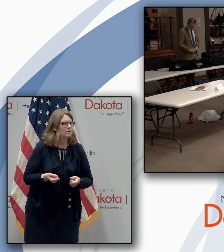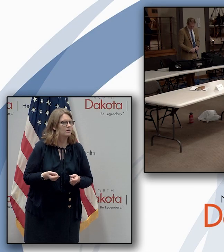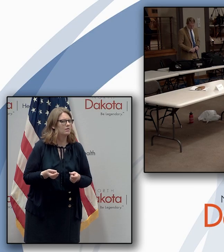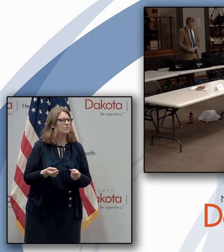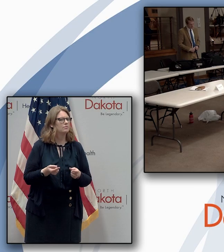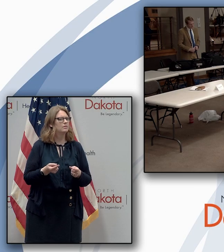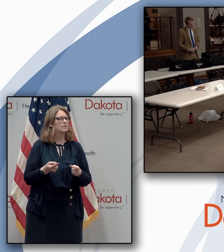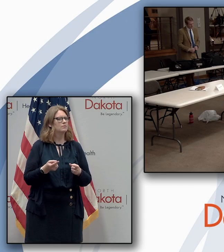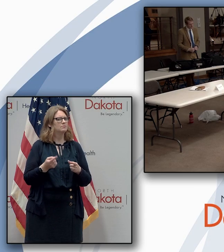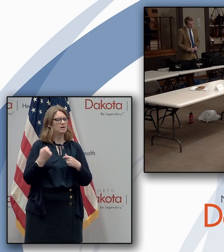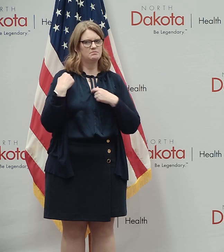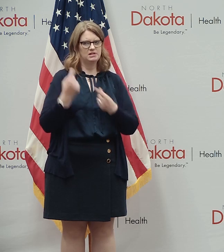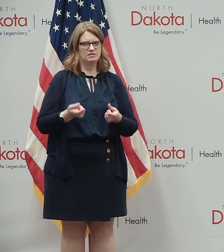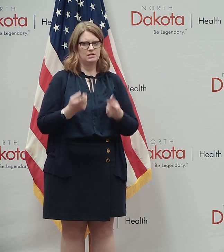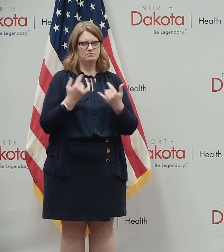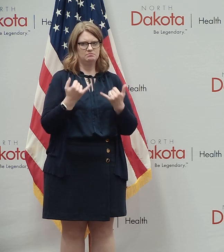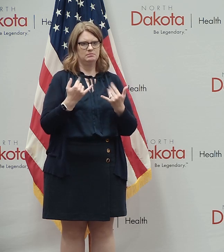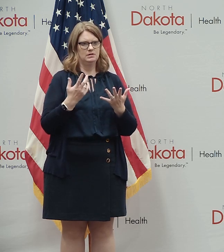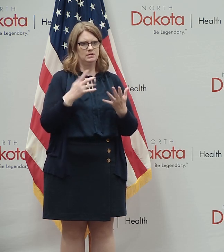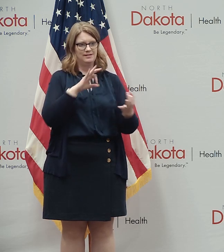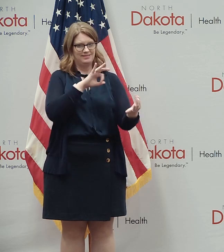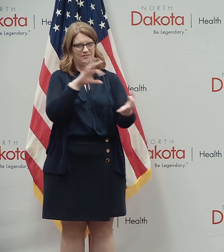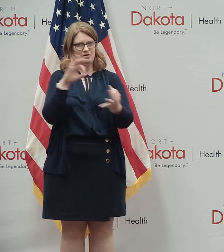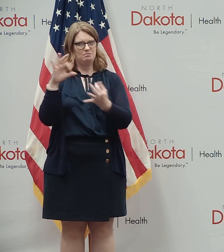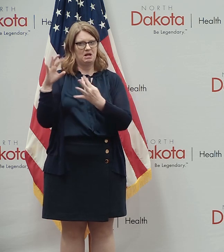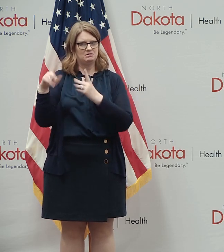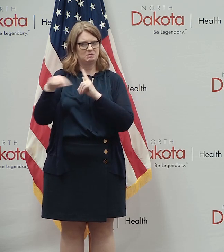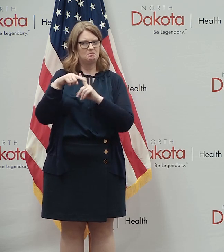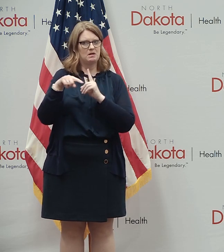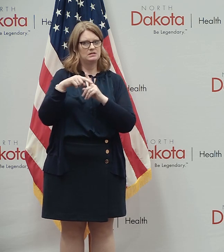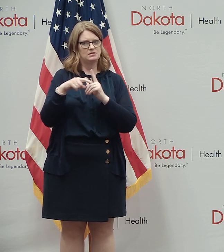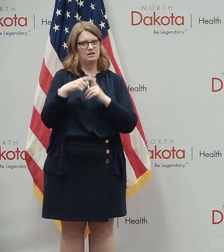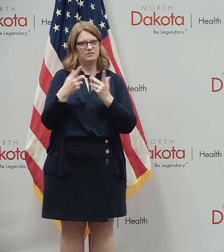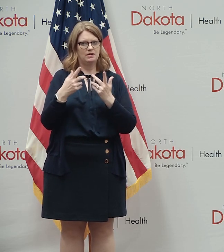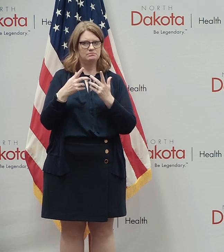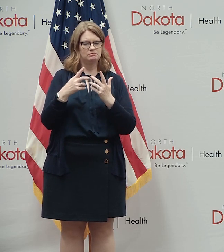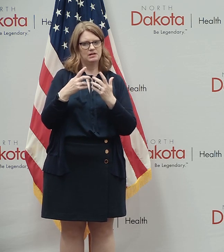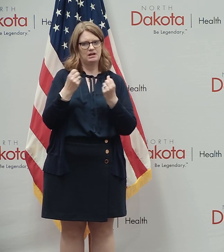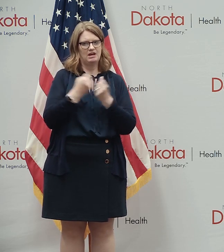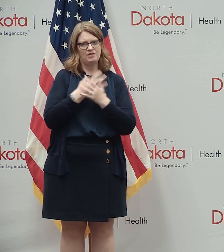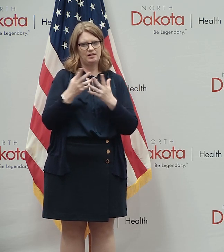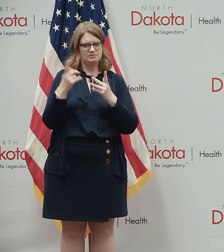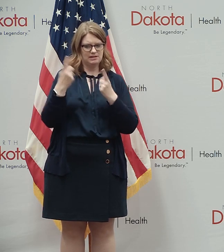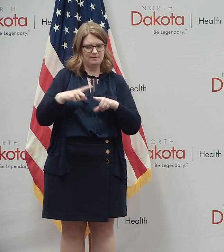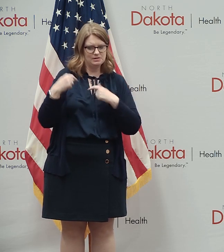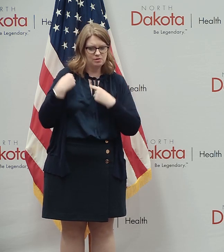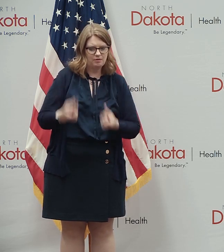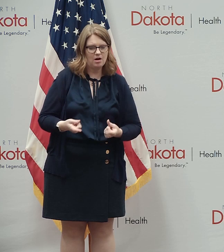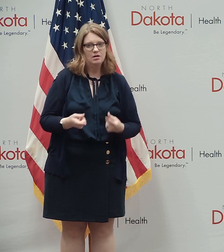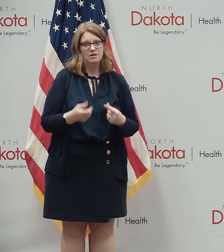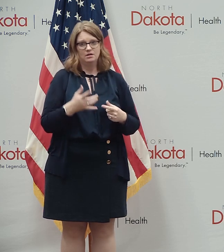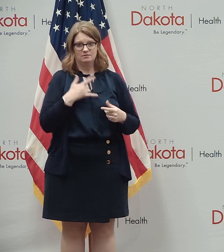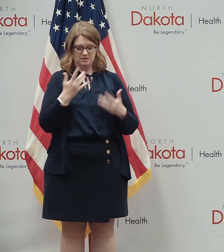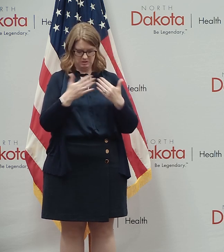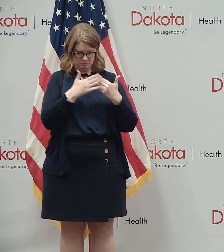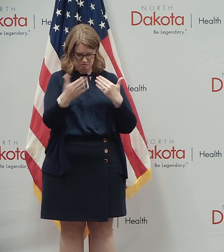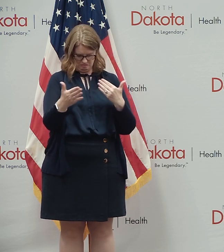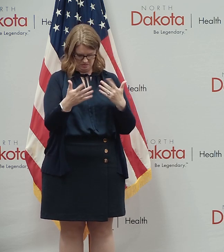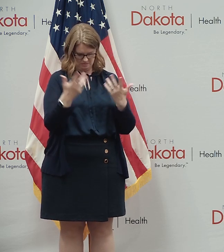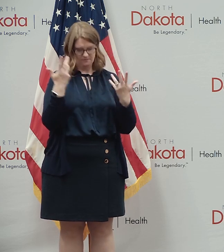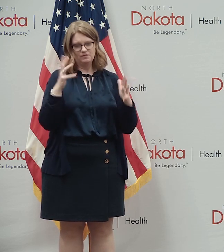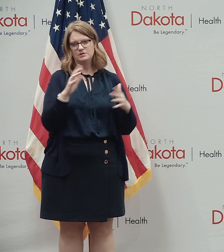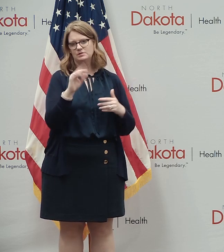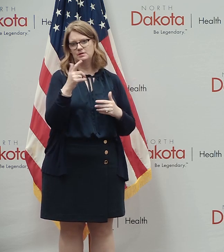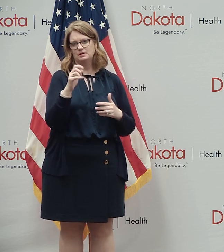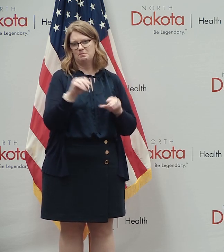things like that? You know, the feedback has been exceptionally positive. In fact, going forward, once we're out of the